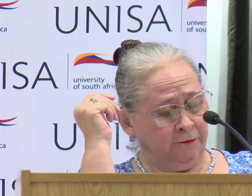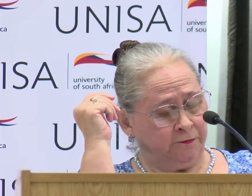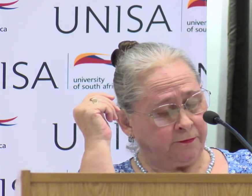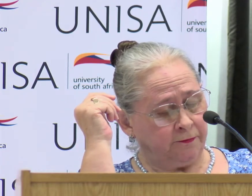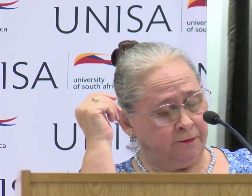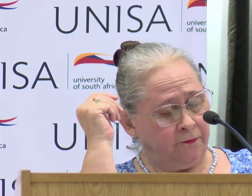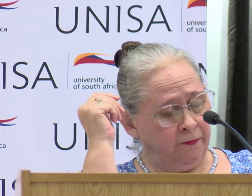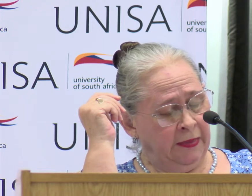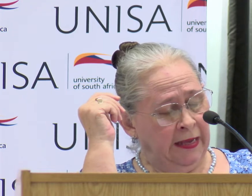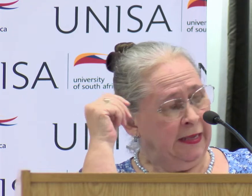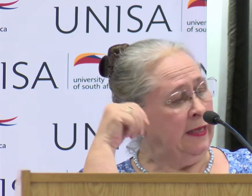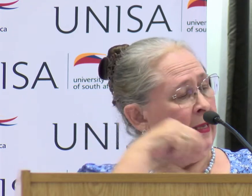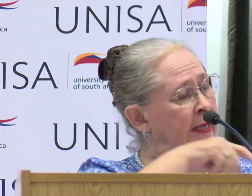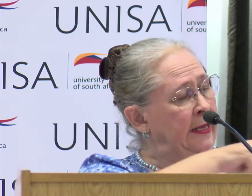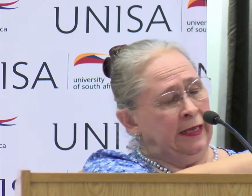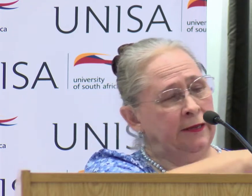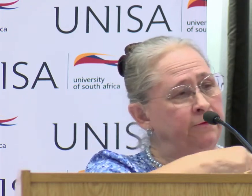So,